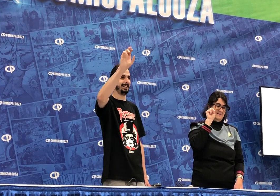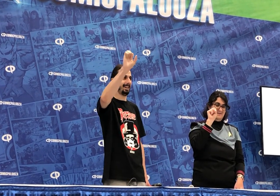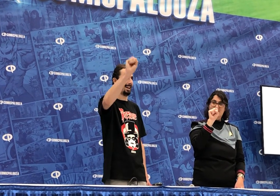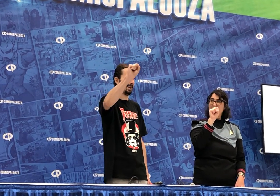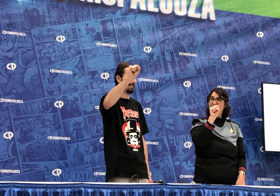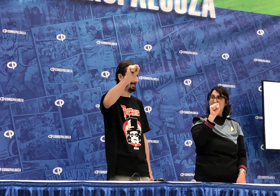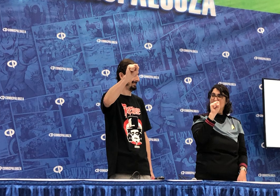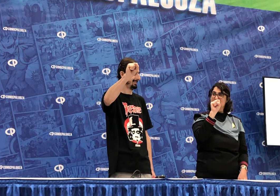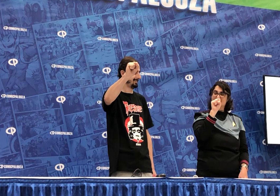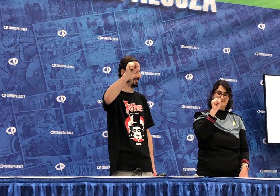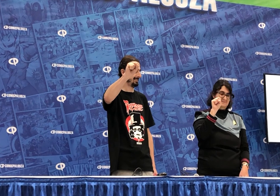S,